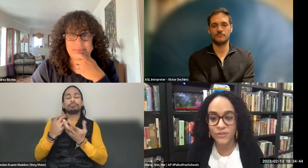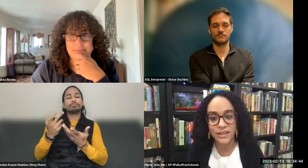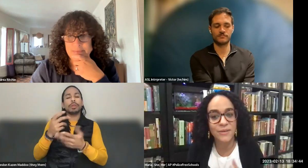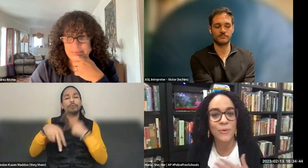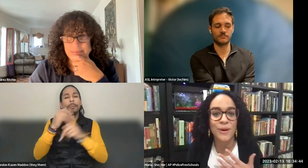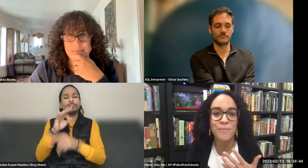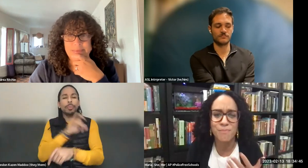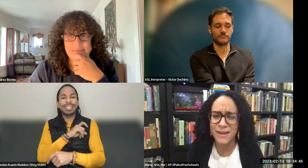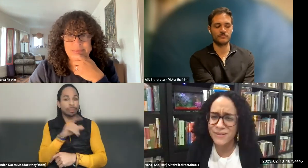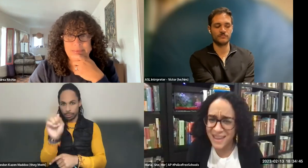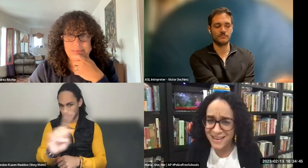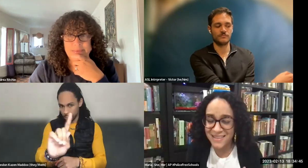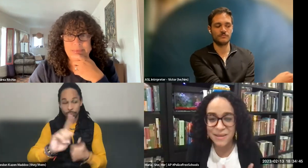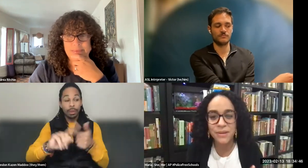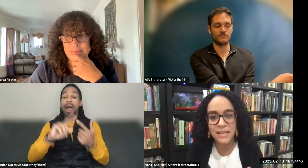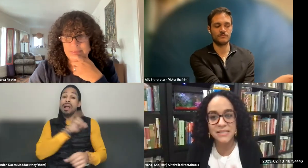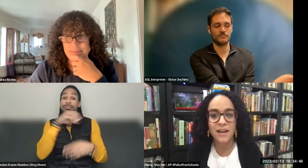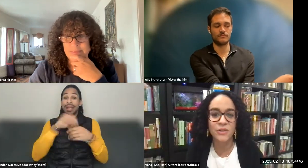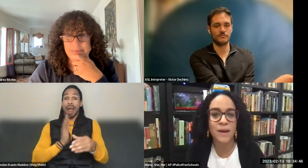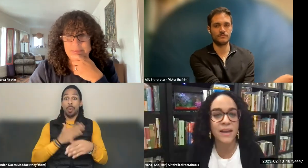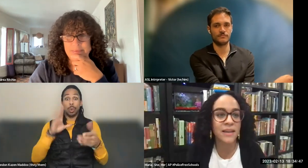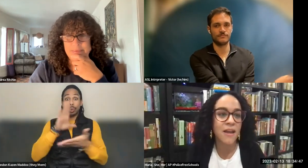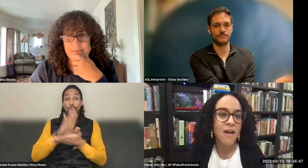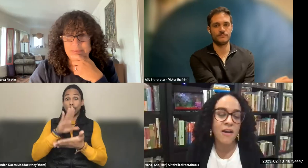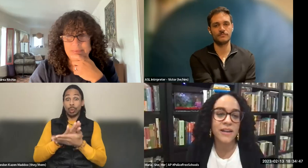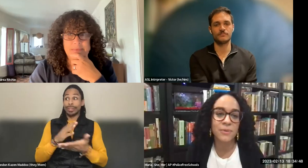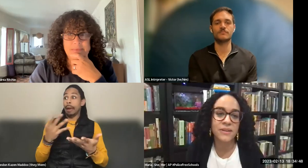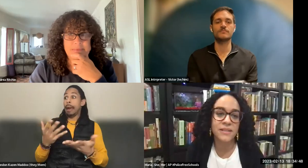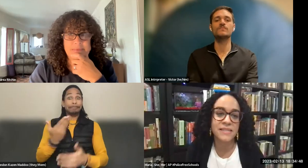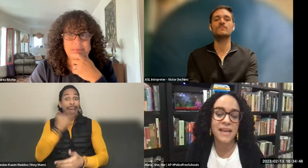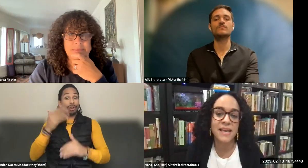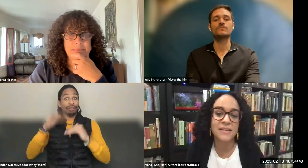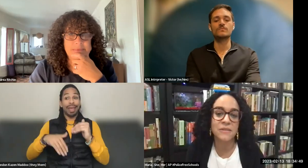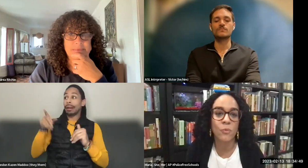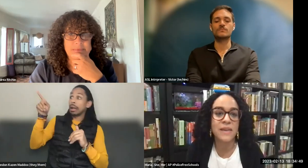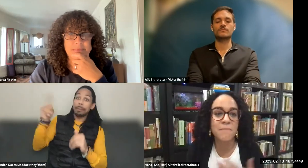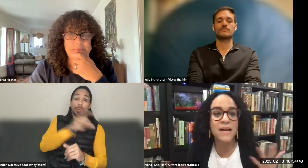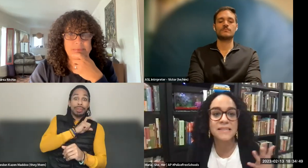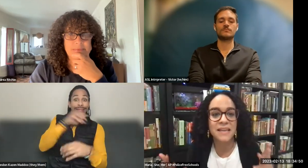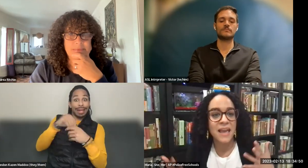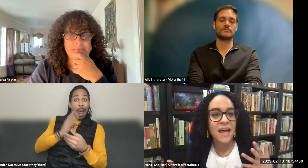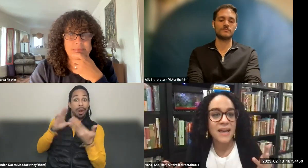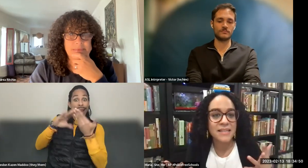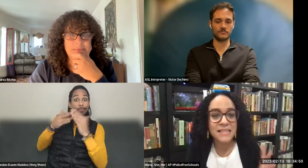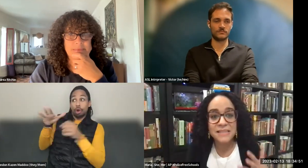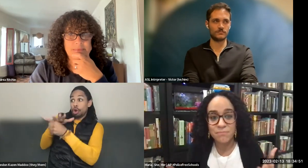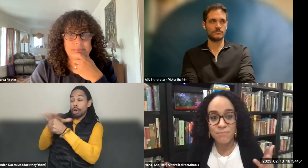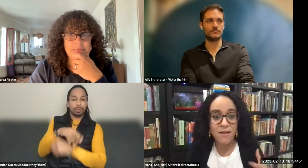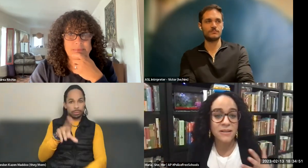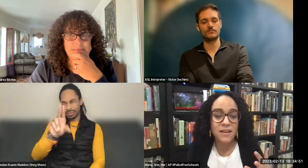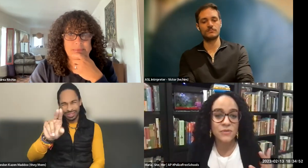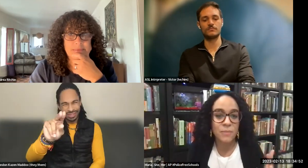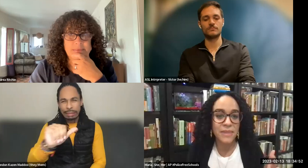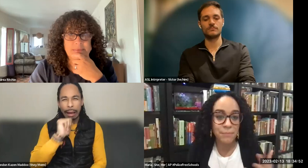are different or better than the police occupying our neighborhoods, and we must